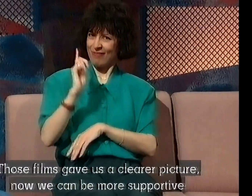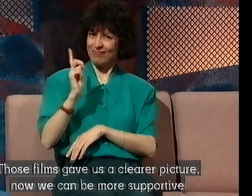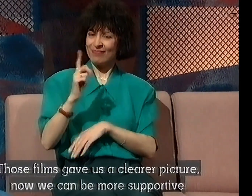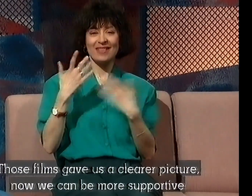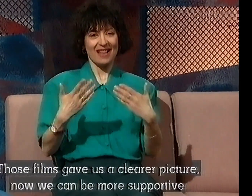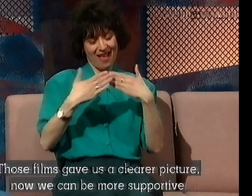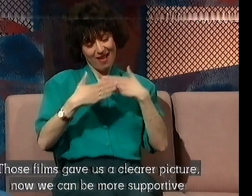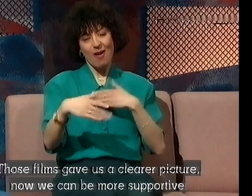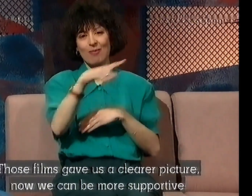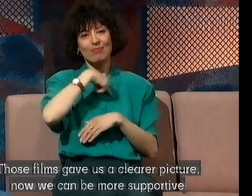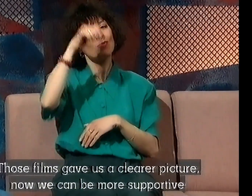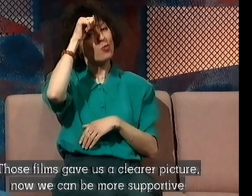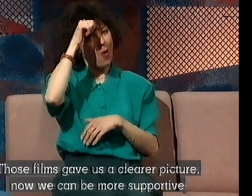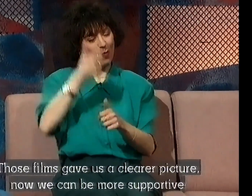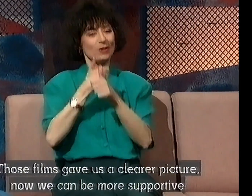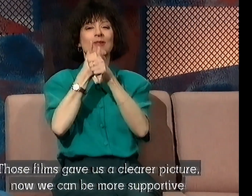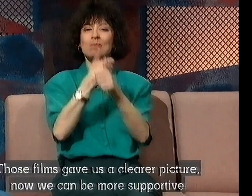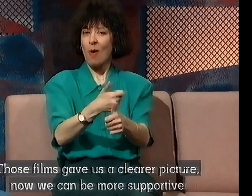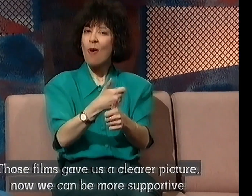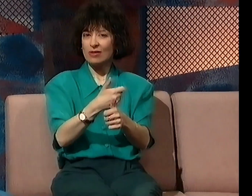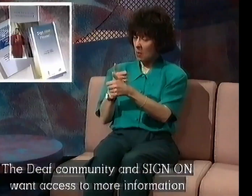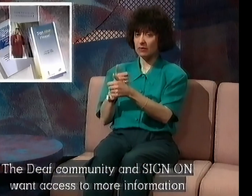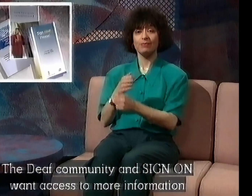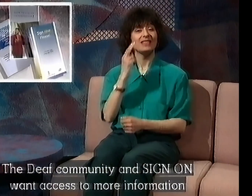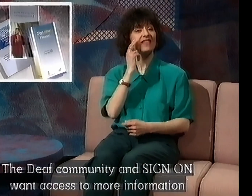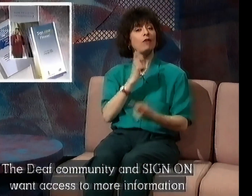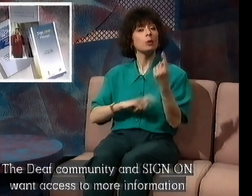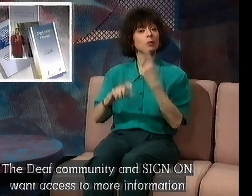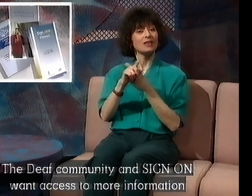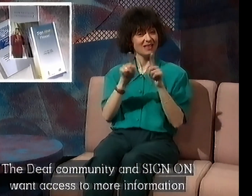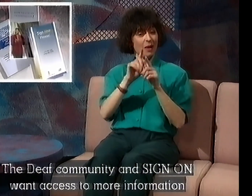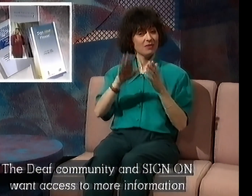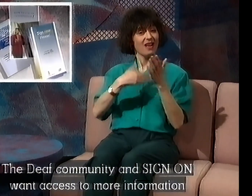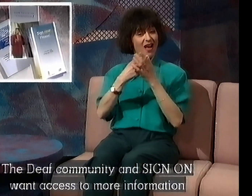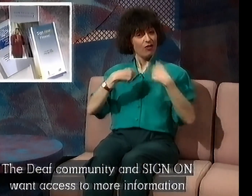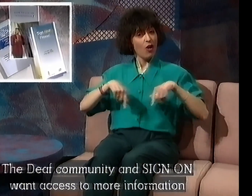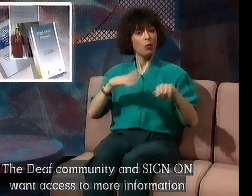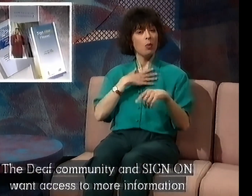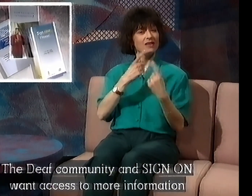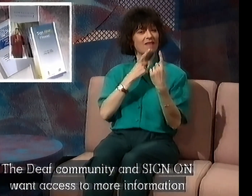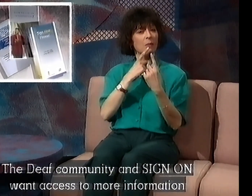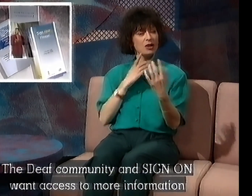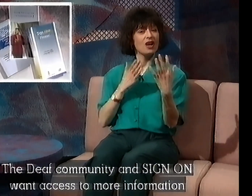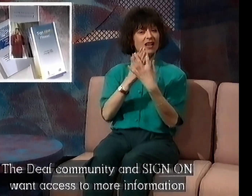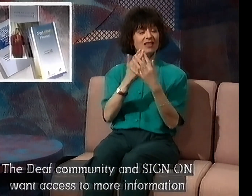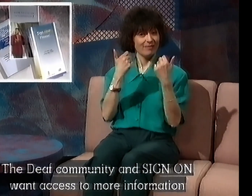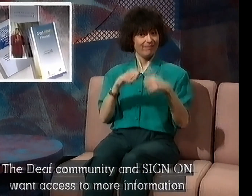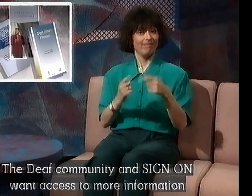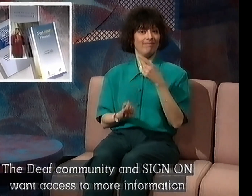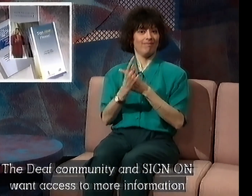picture. Now we know, we can be more supportive. Access to information is something the deaf community and Sign On want